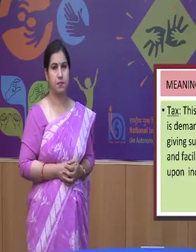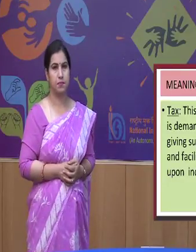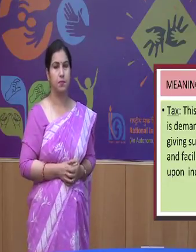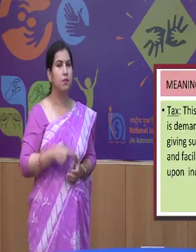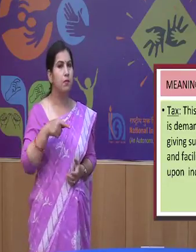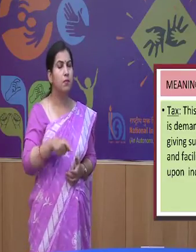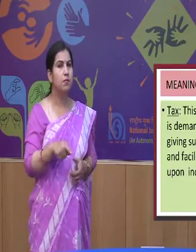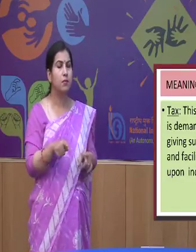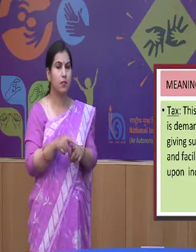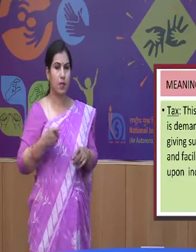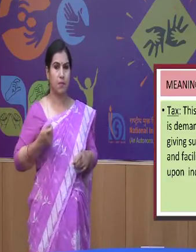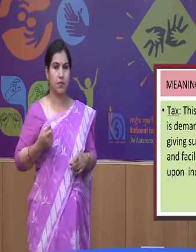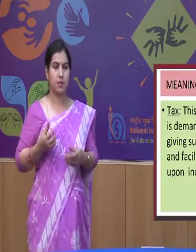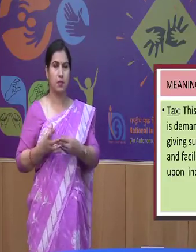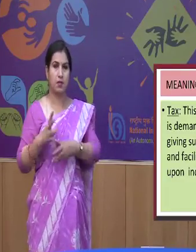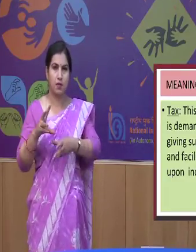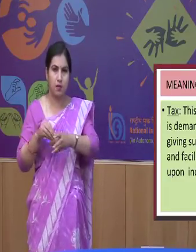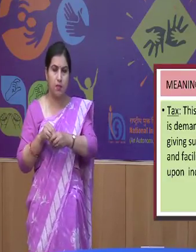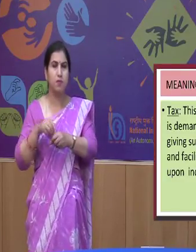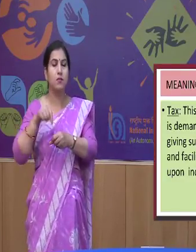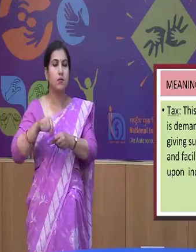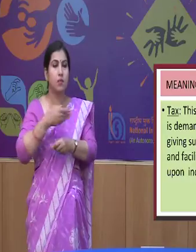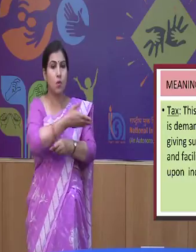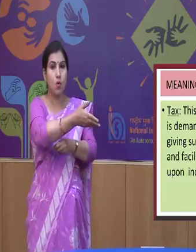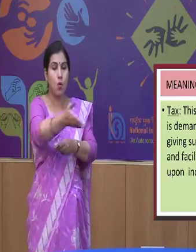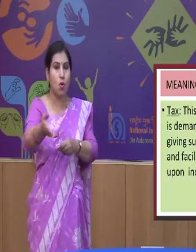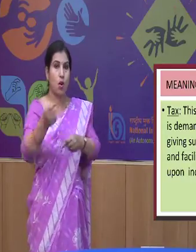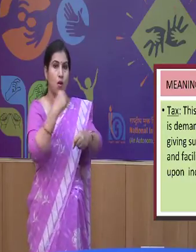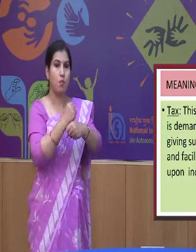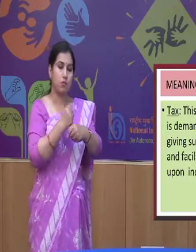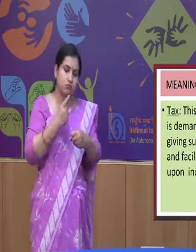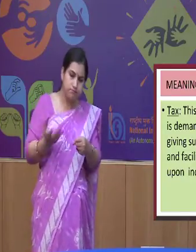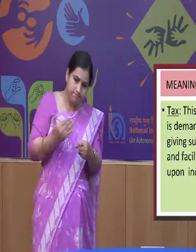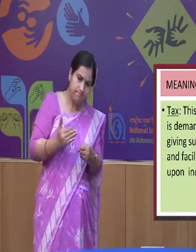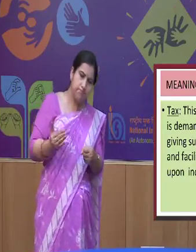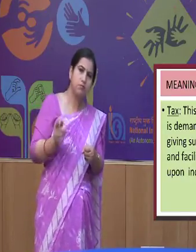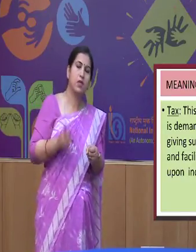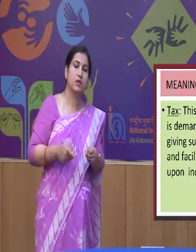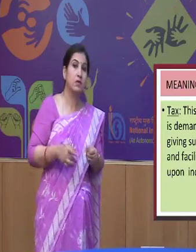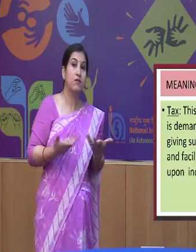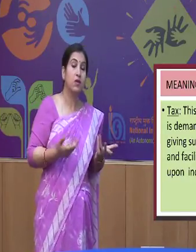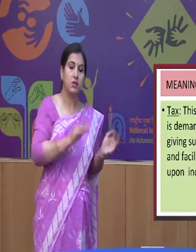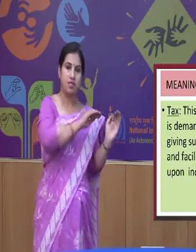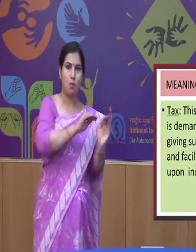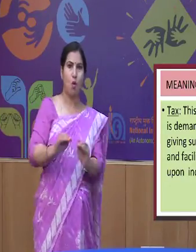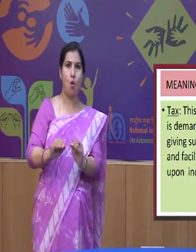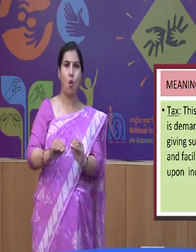This is a sum of money that is demanded by government for giving support to